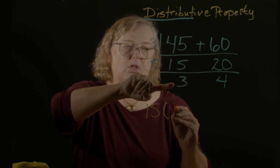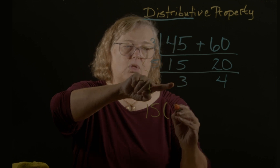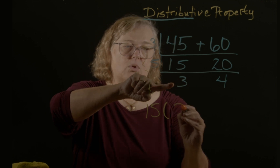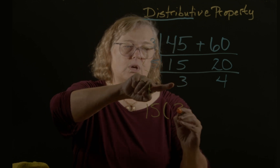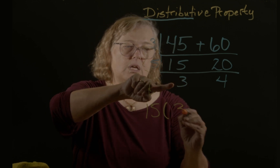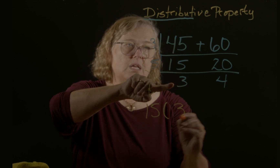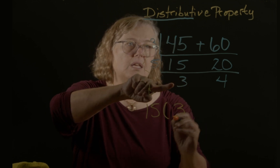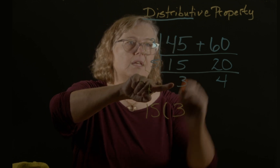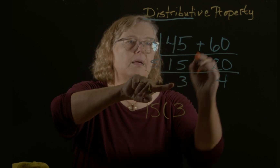Bring down the 3.